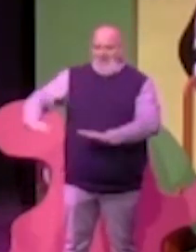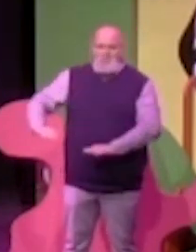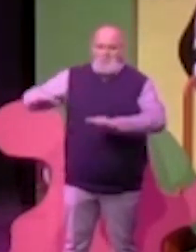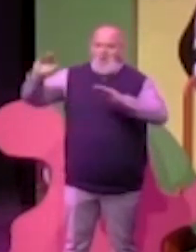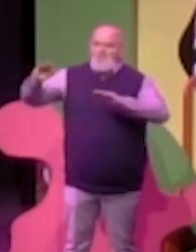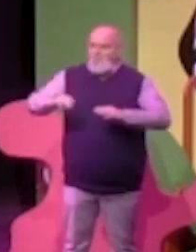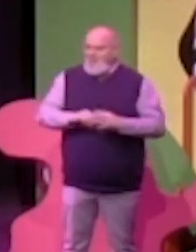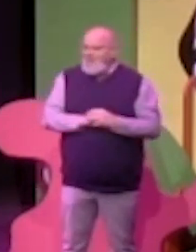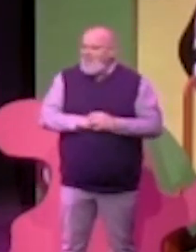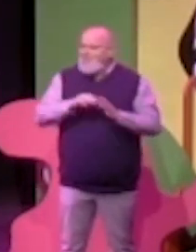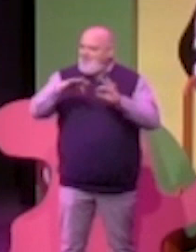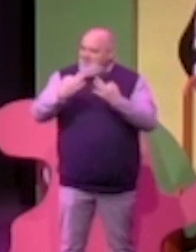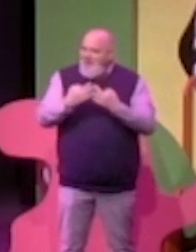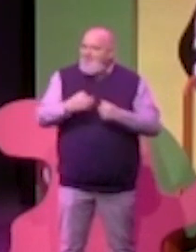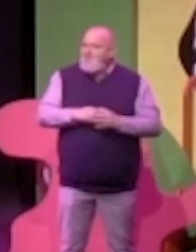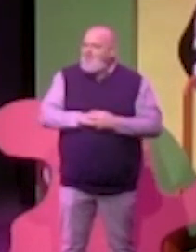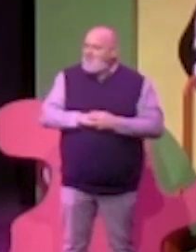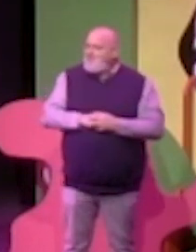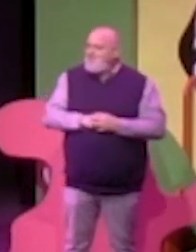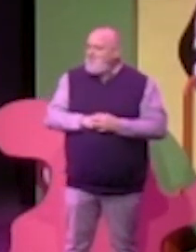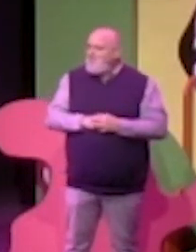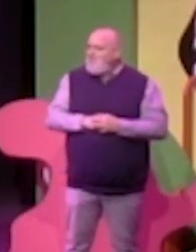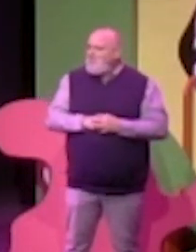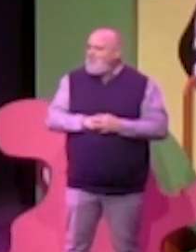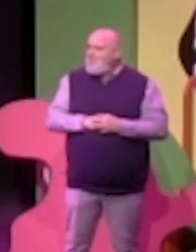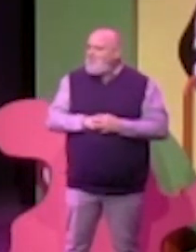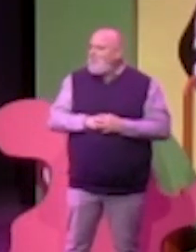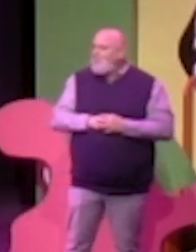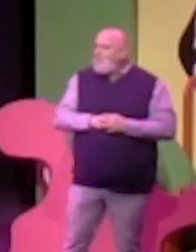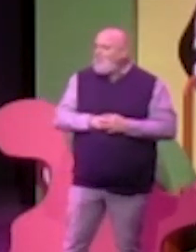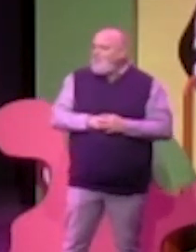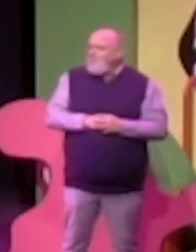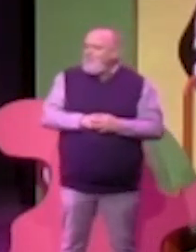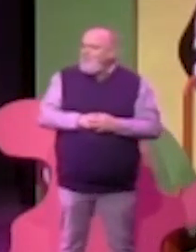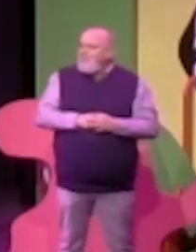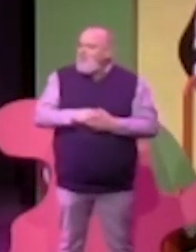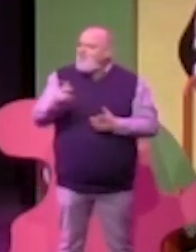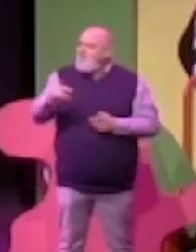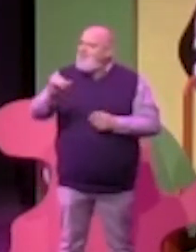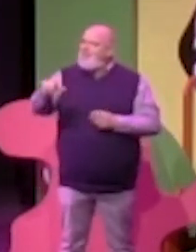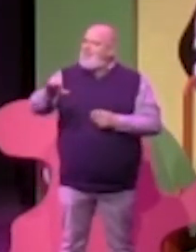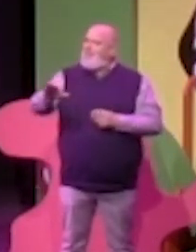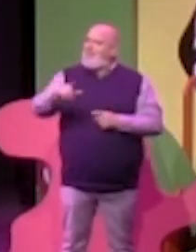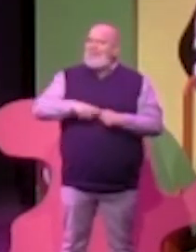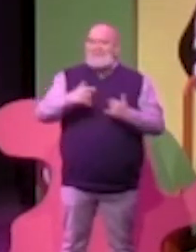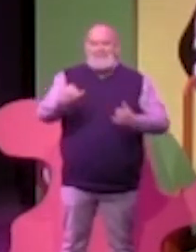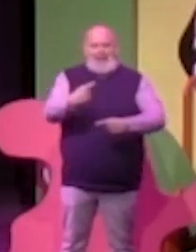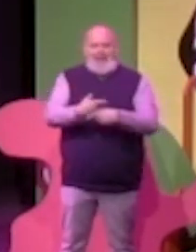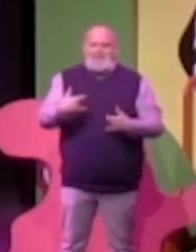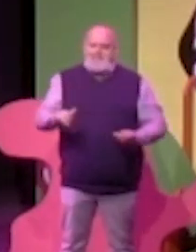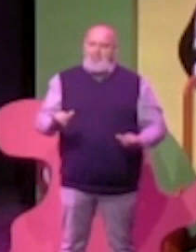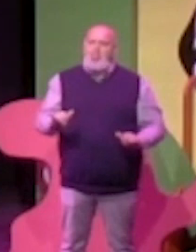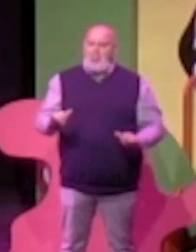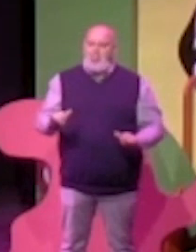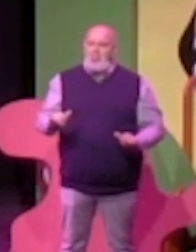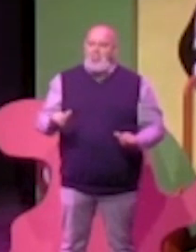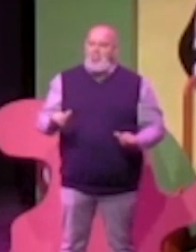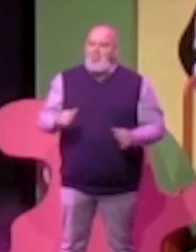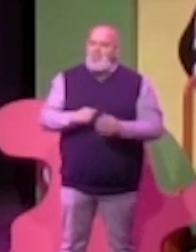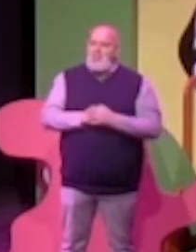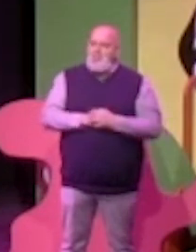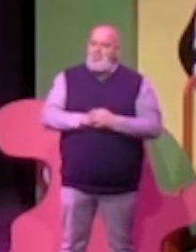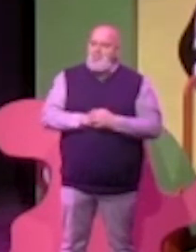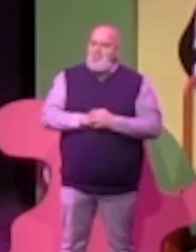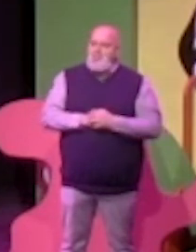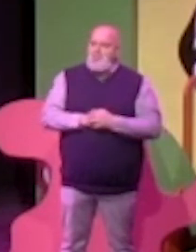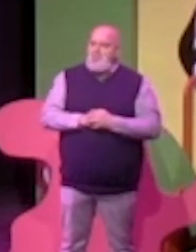my family, my elders, and people like that, you know. And today, still, and the question that I think was